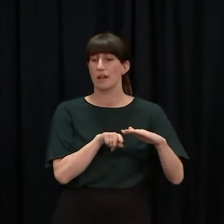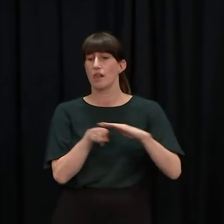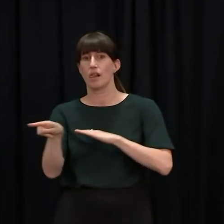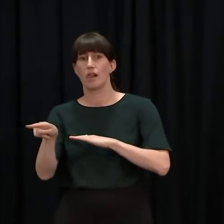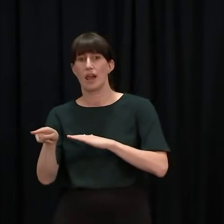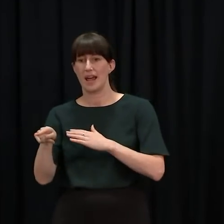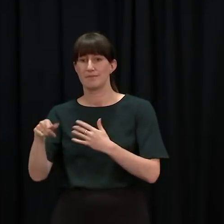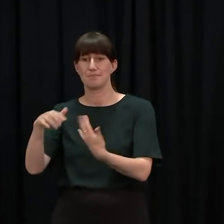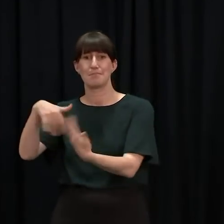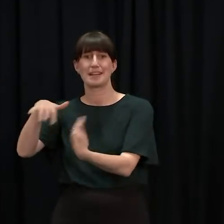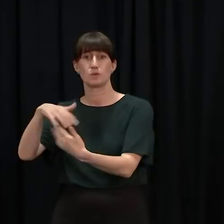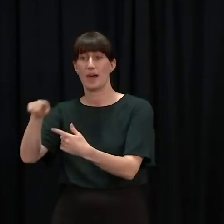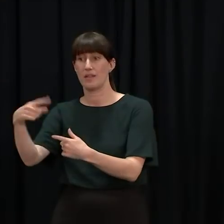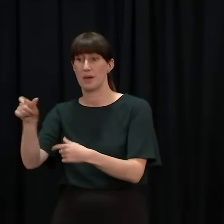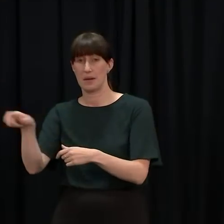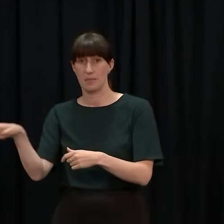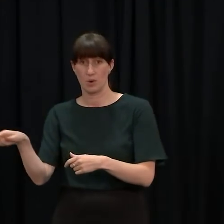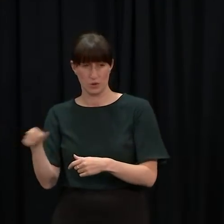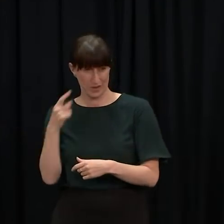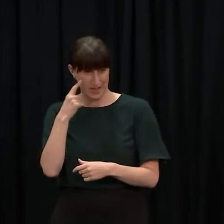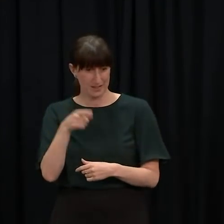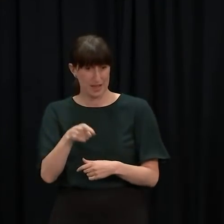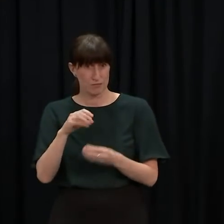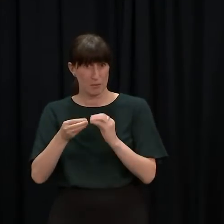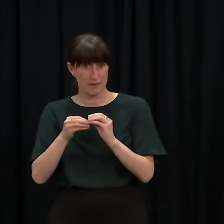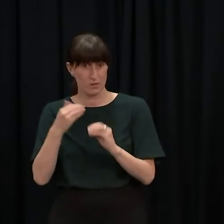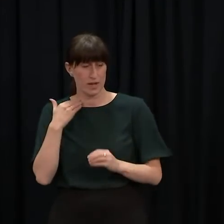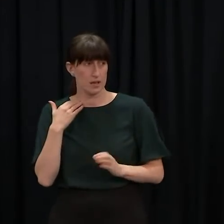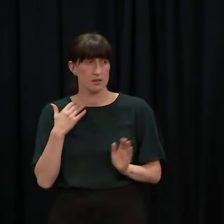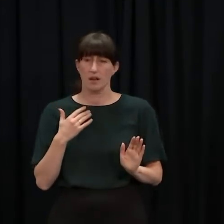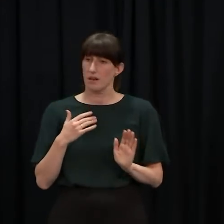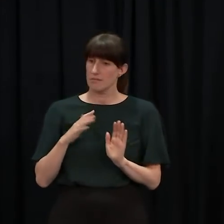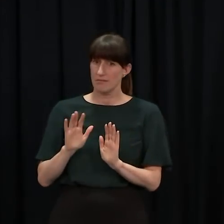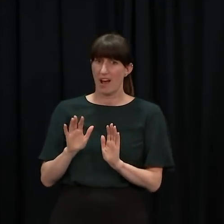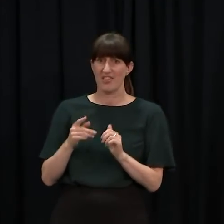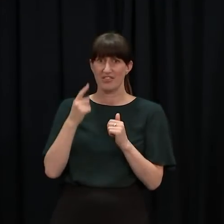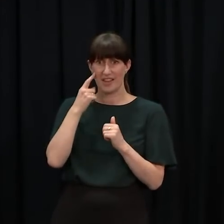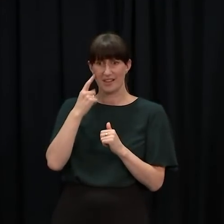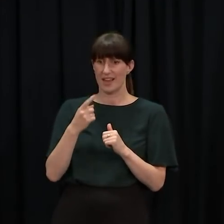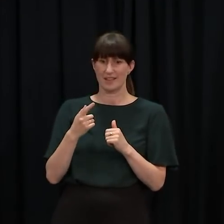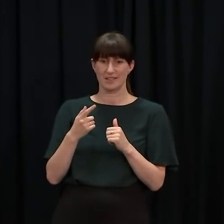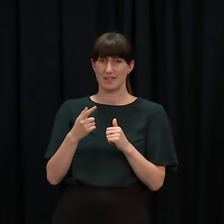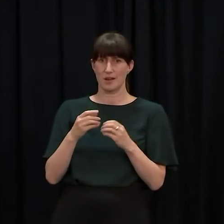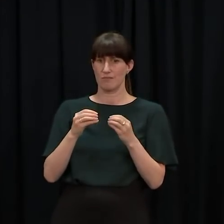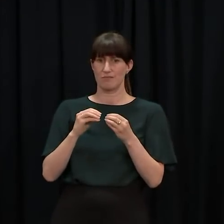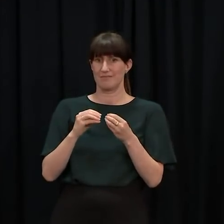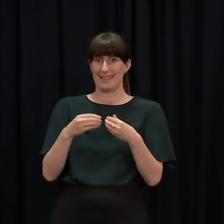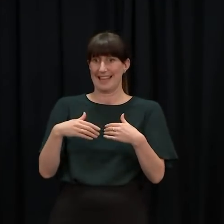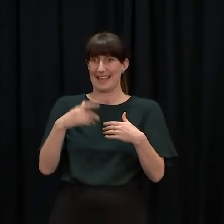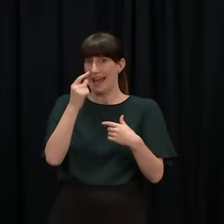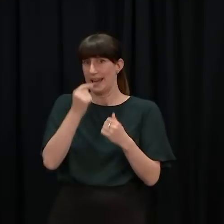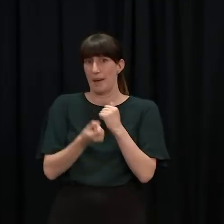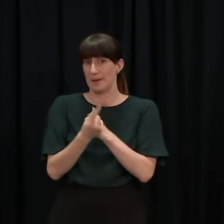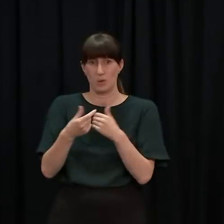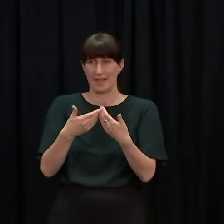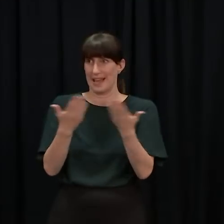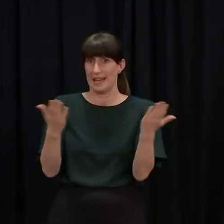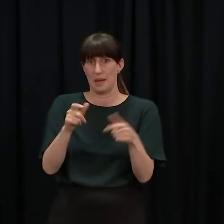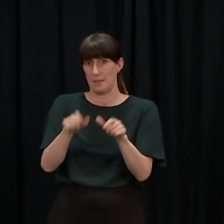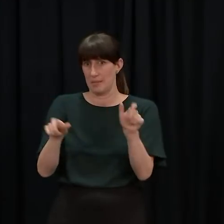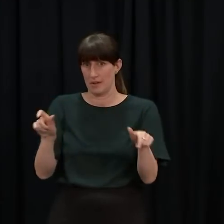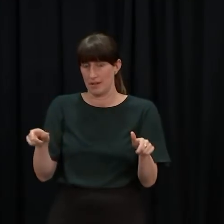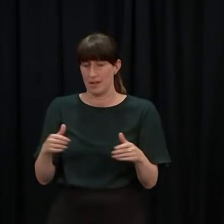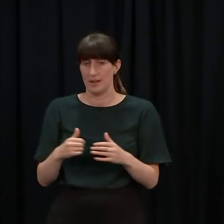in my experience. And again, just to reiterate what the Minister said, excellent engagement and